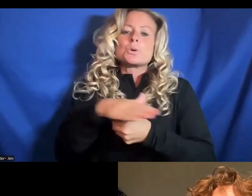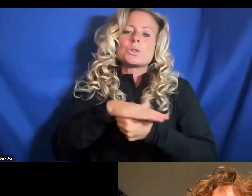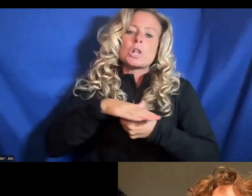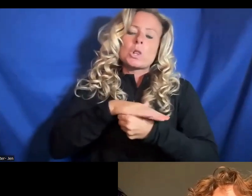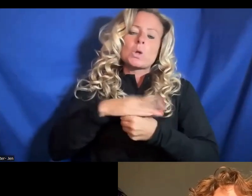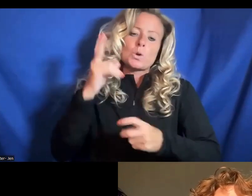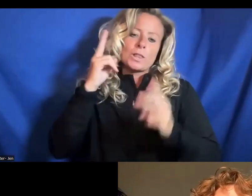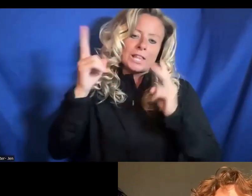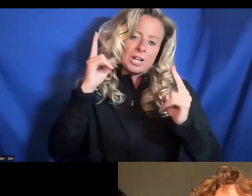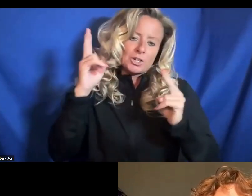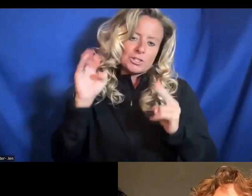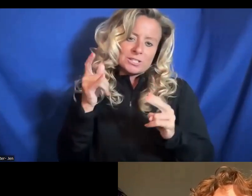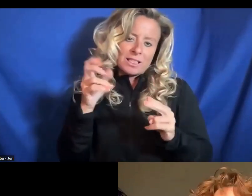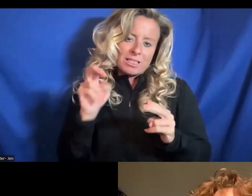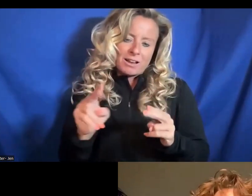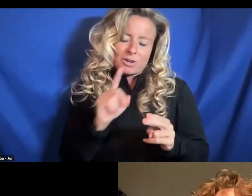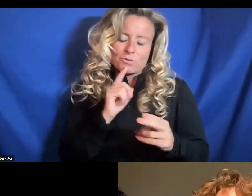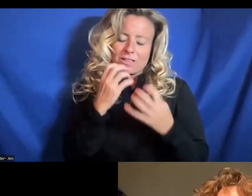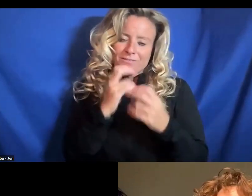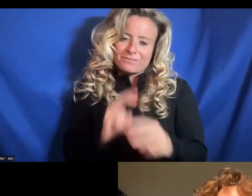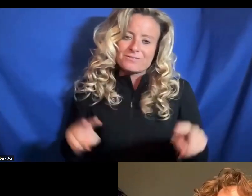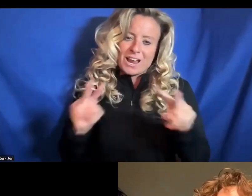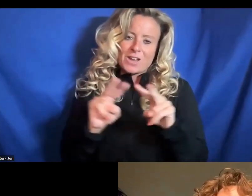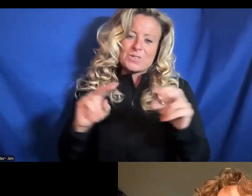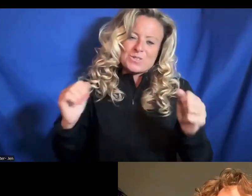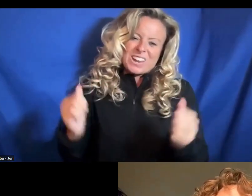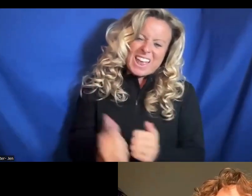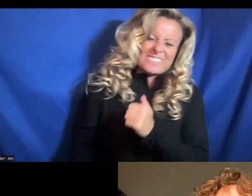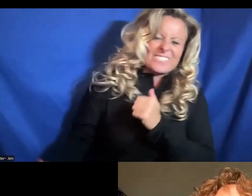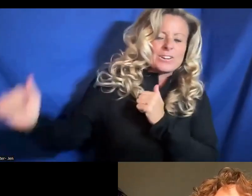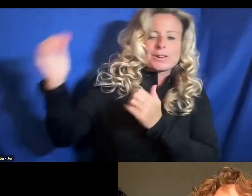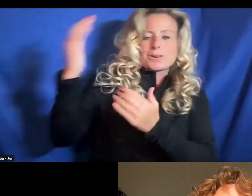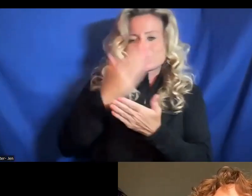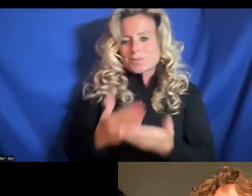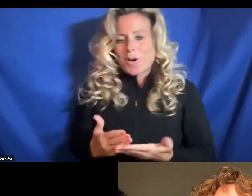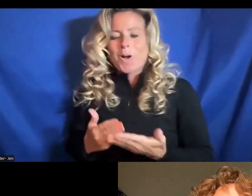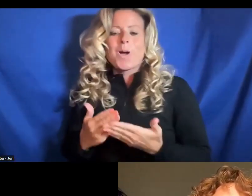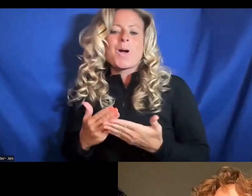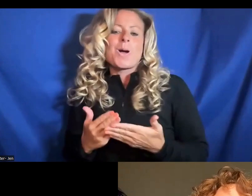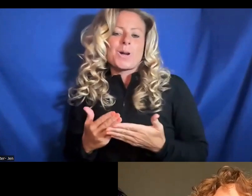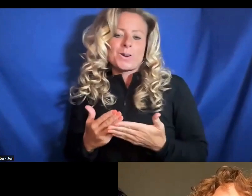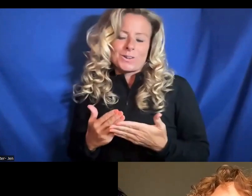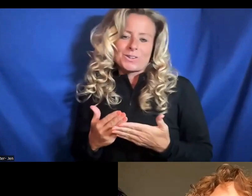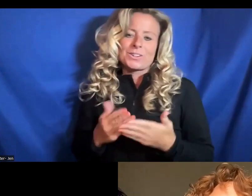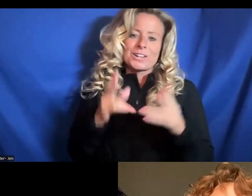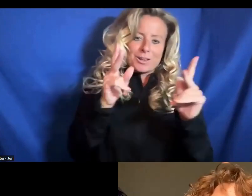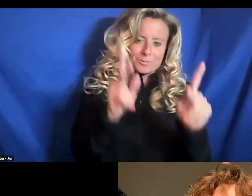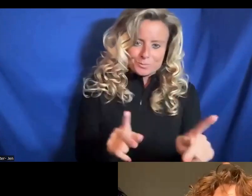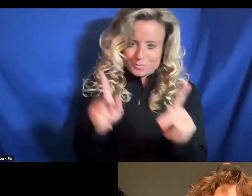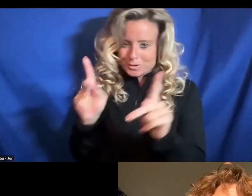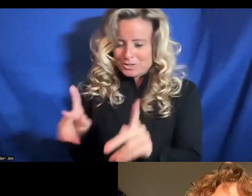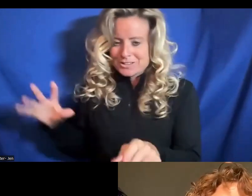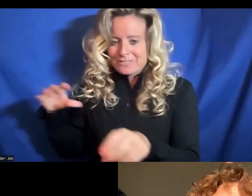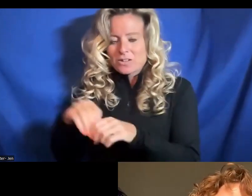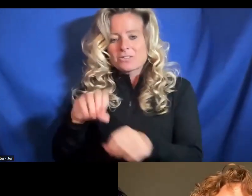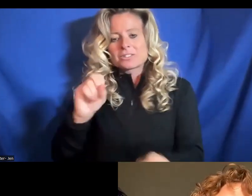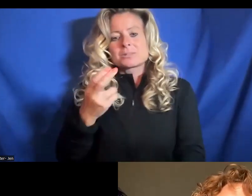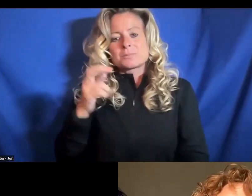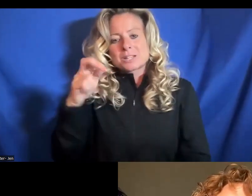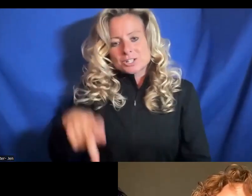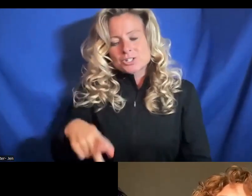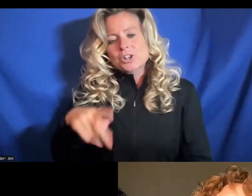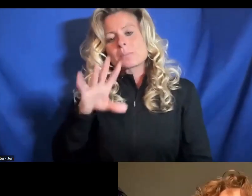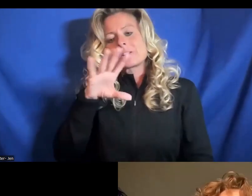I really value every single person in my shop and in my